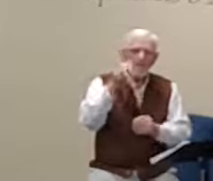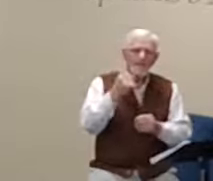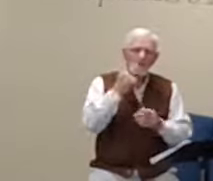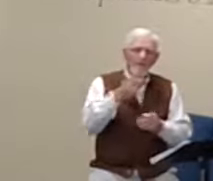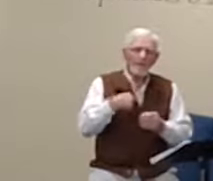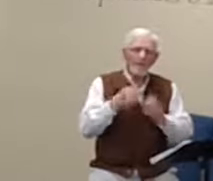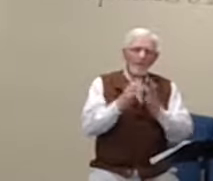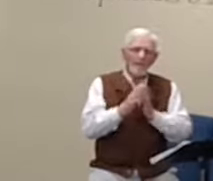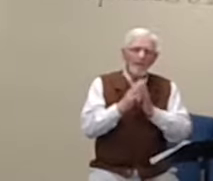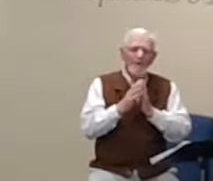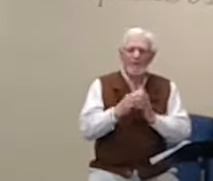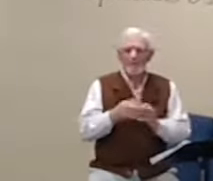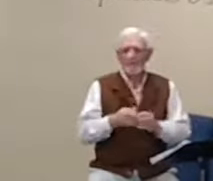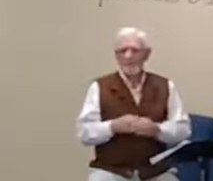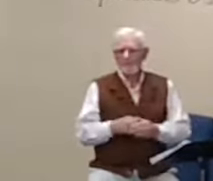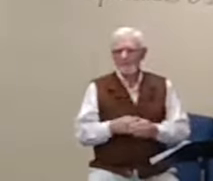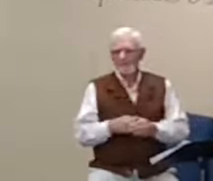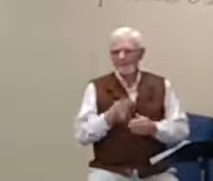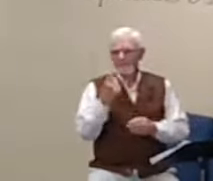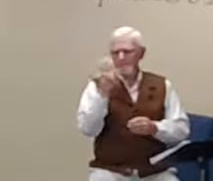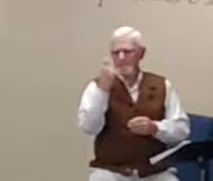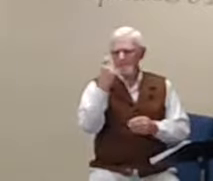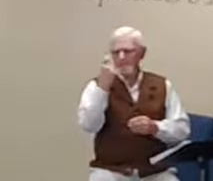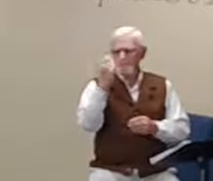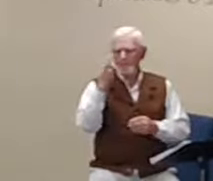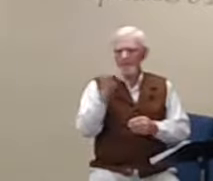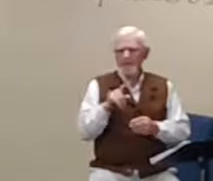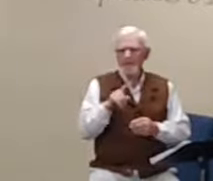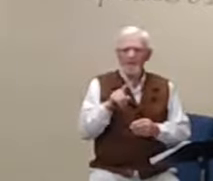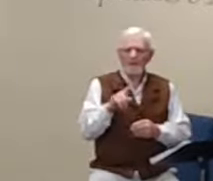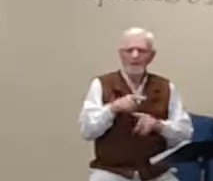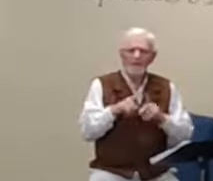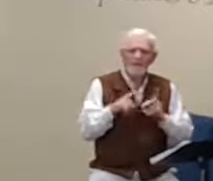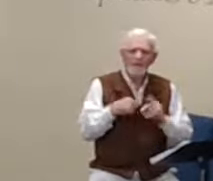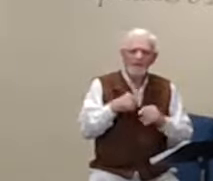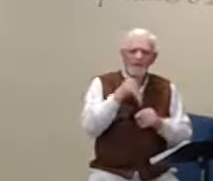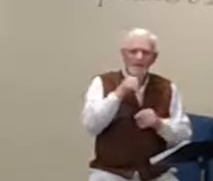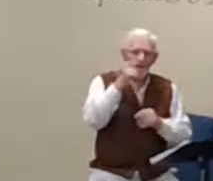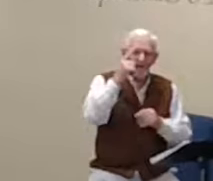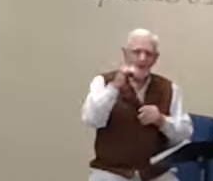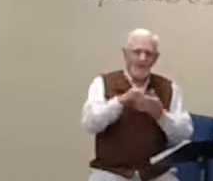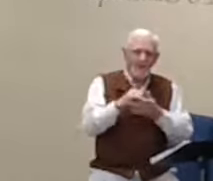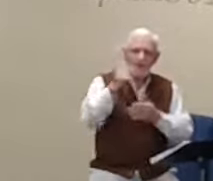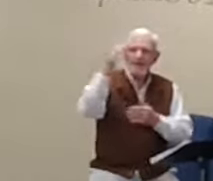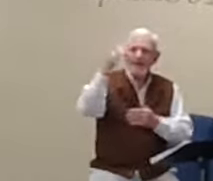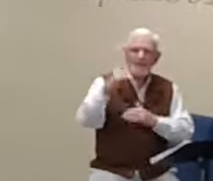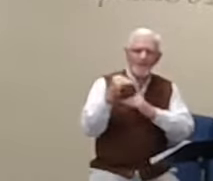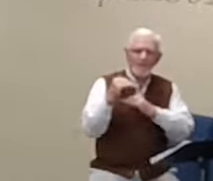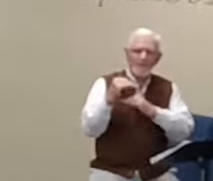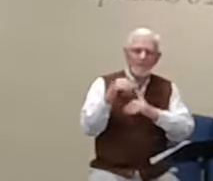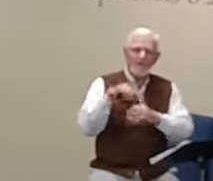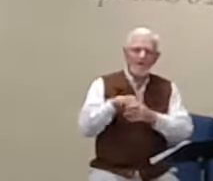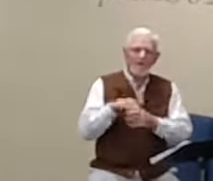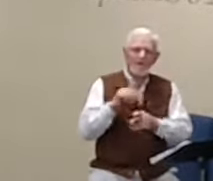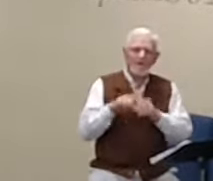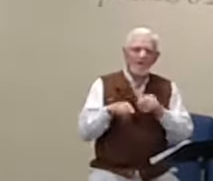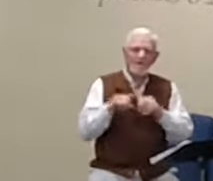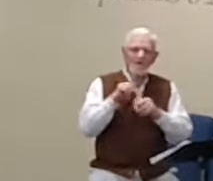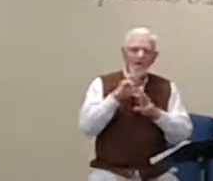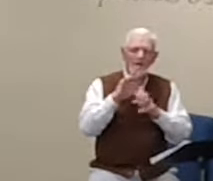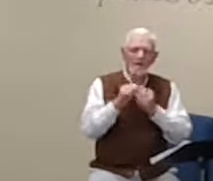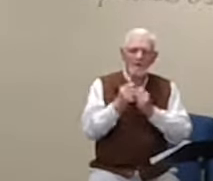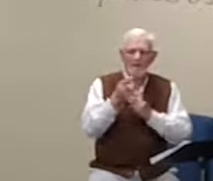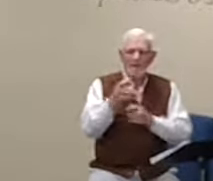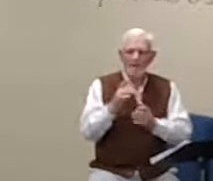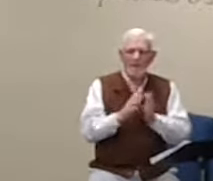God's speaking to me, I'm going to be suspicious of you. But I don't think that God is limited and he can't speak to you in prayer. I